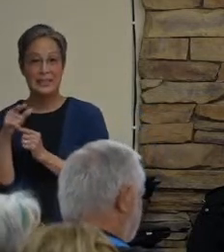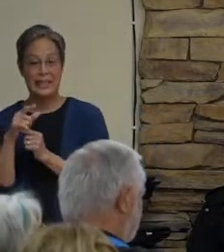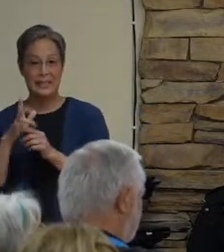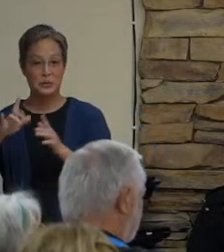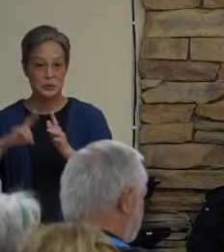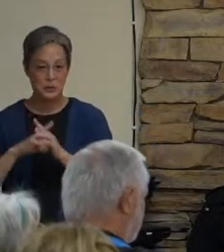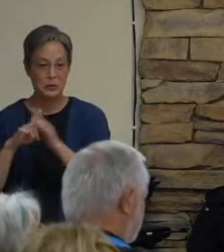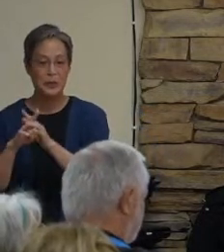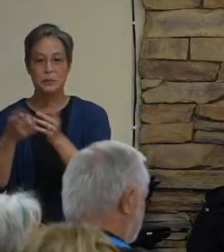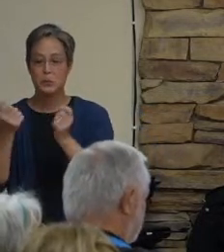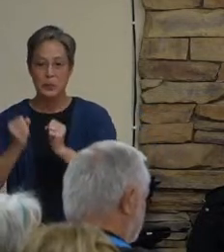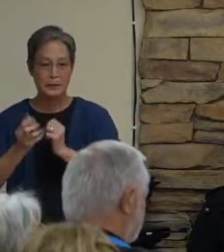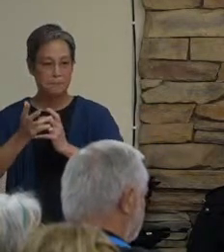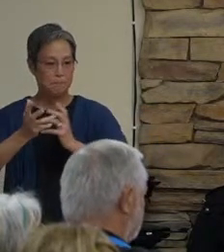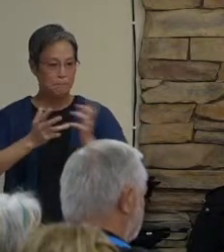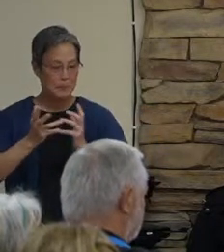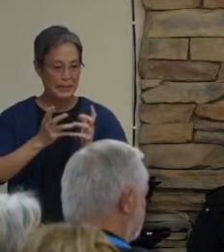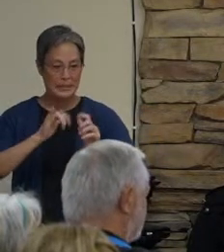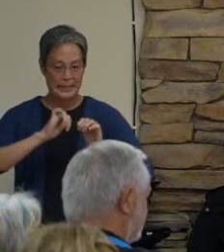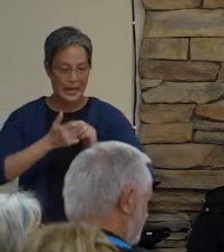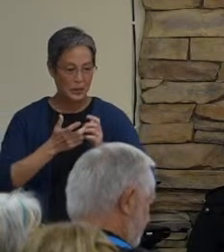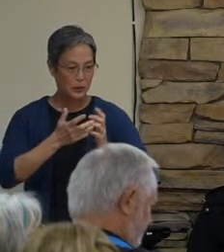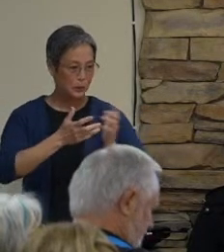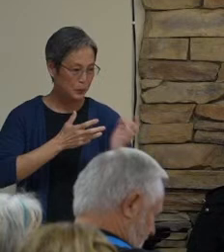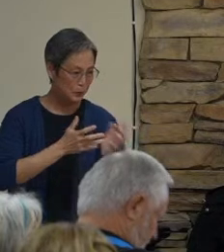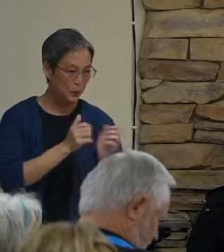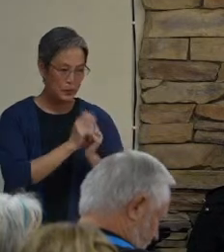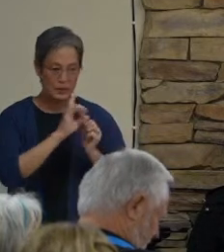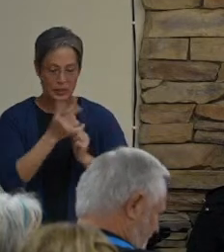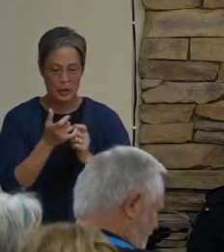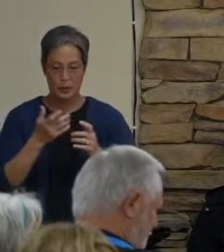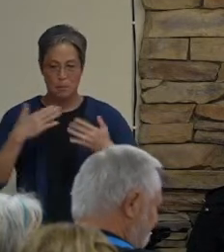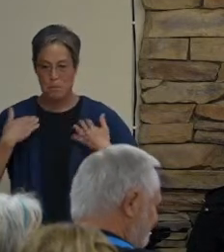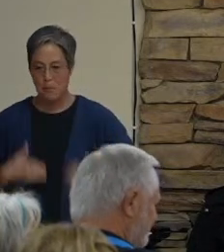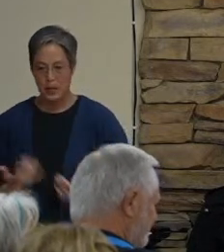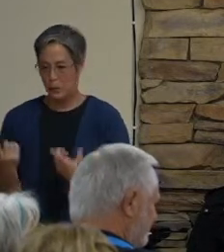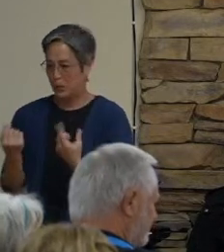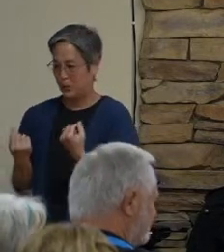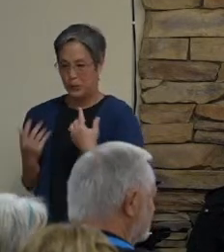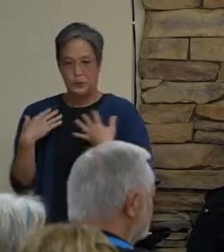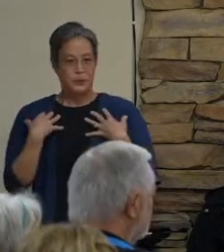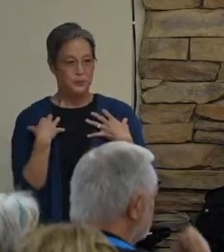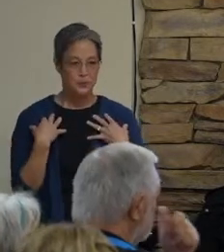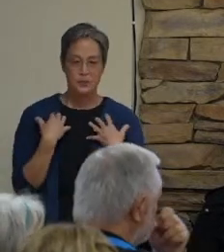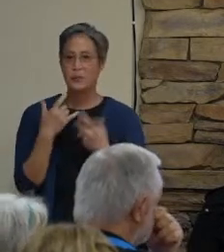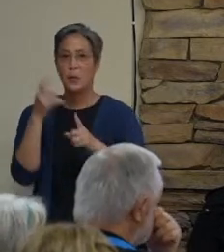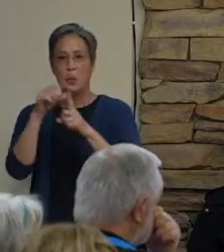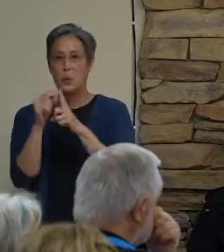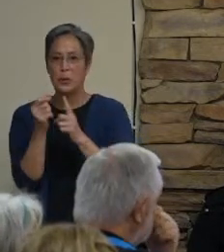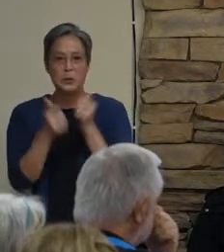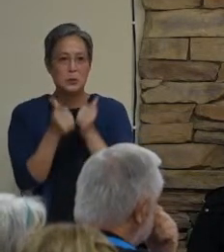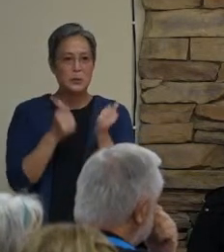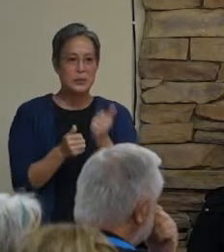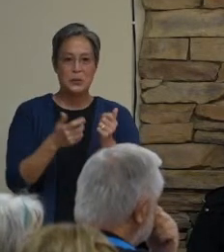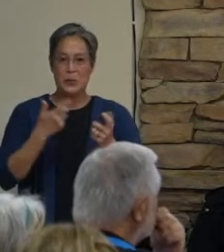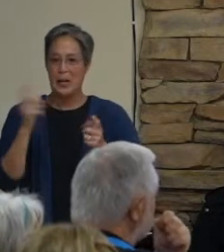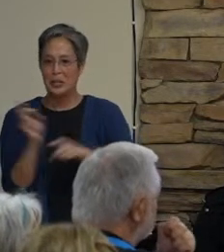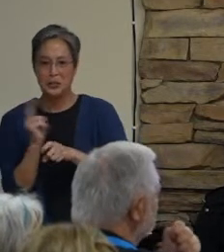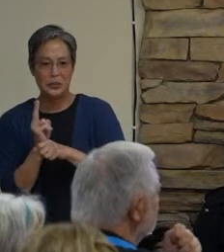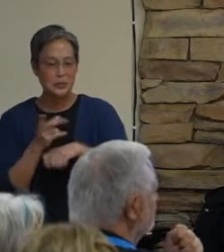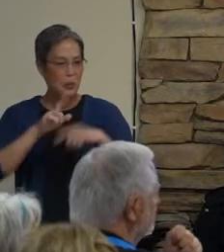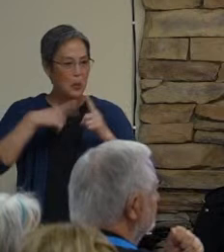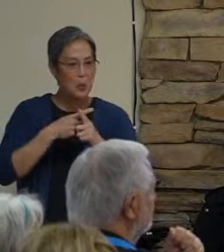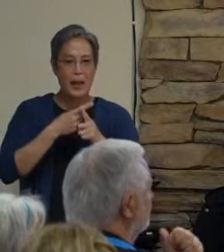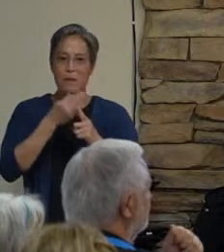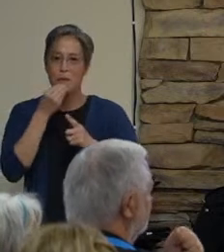the handling sequence, figuring out how to position their bodies, which words to use, when to